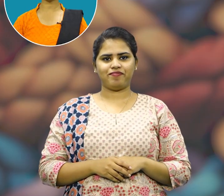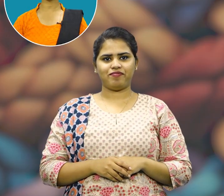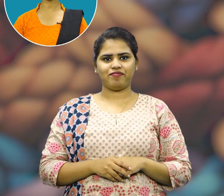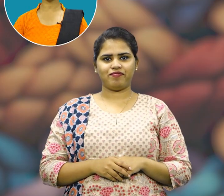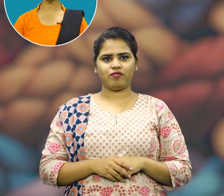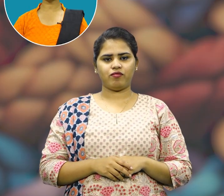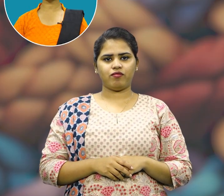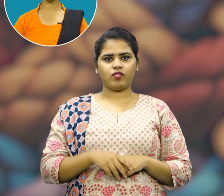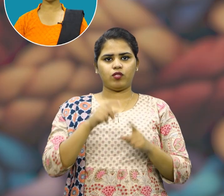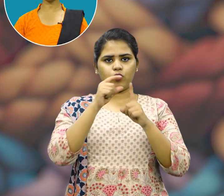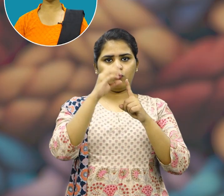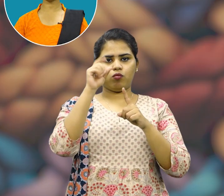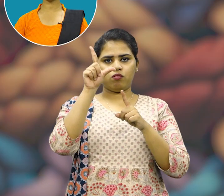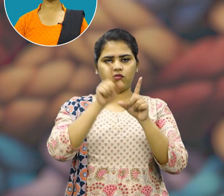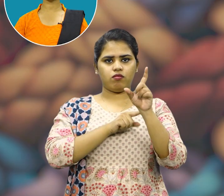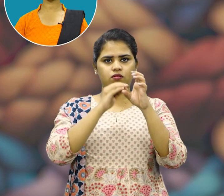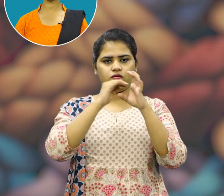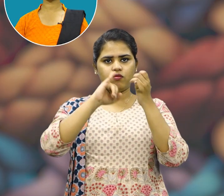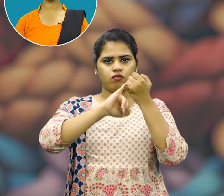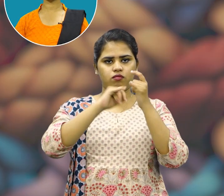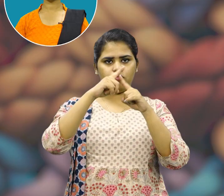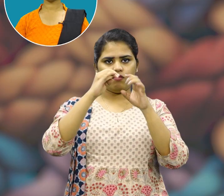Another name of polyester is